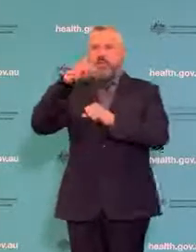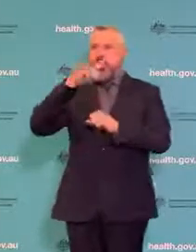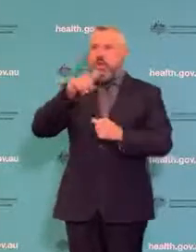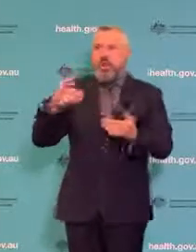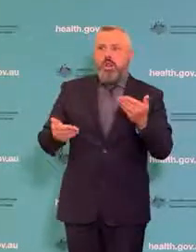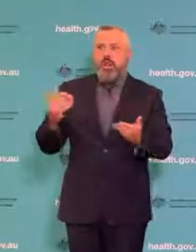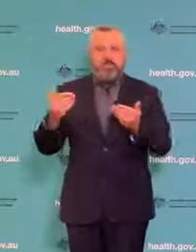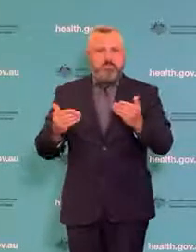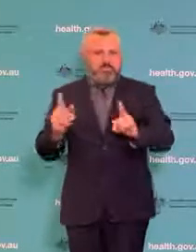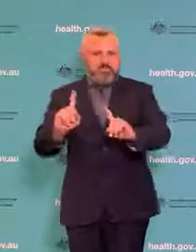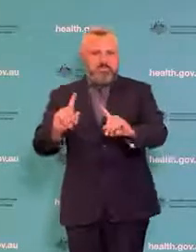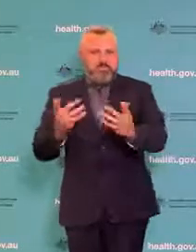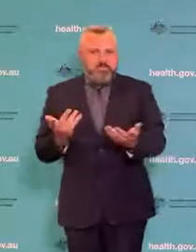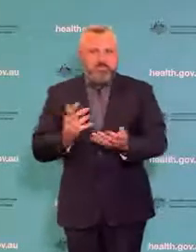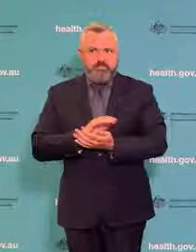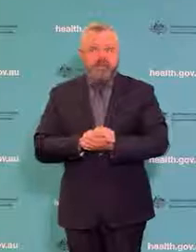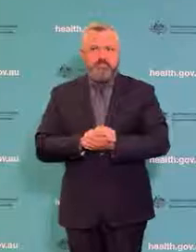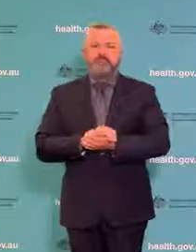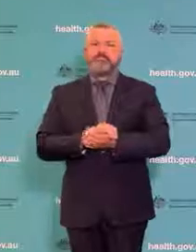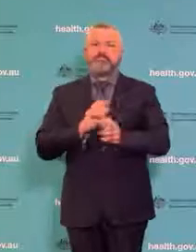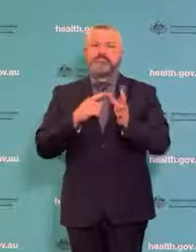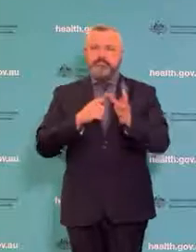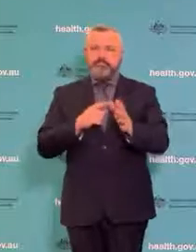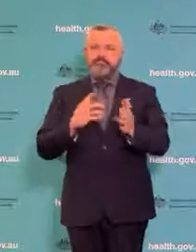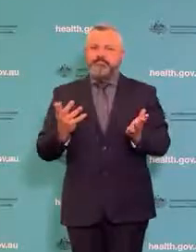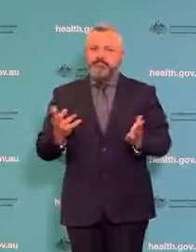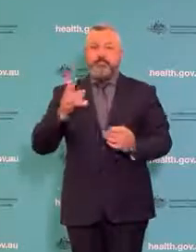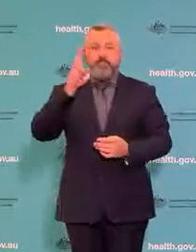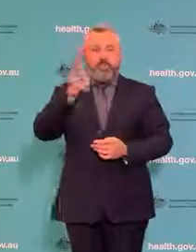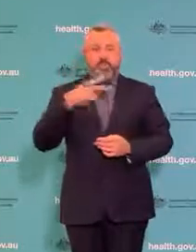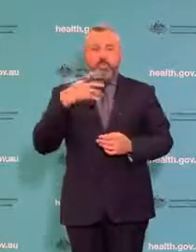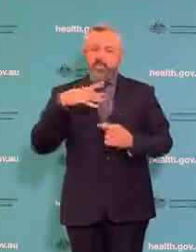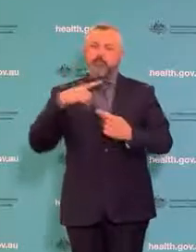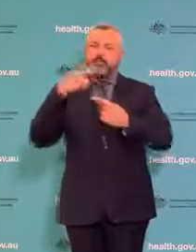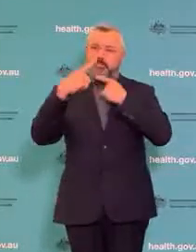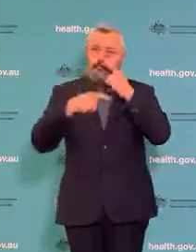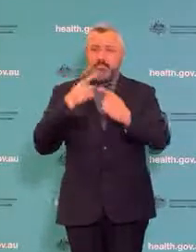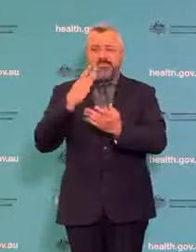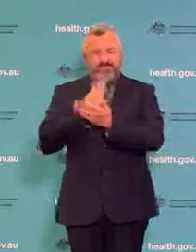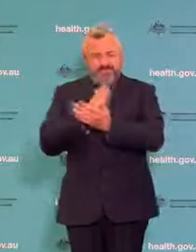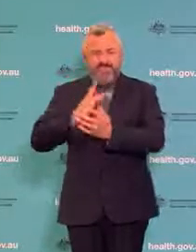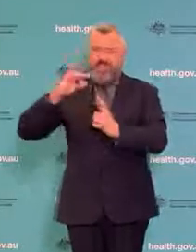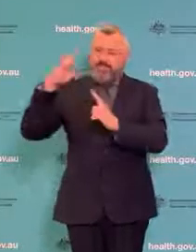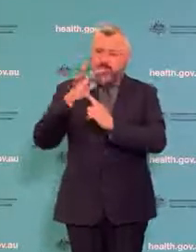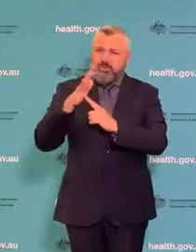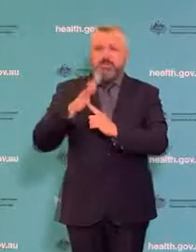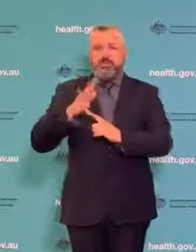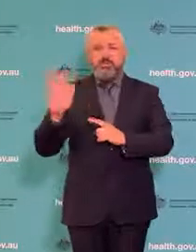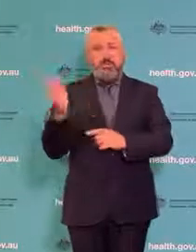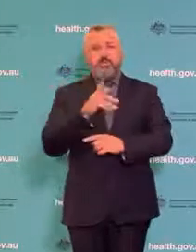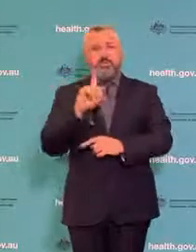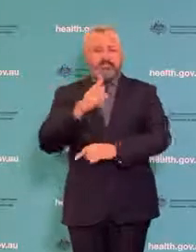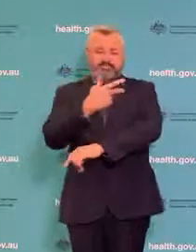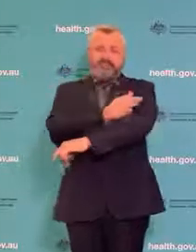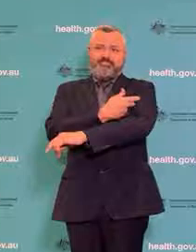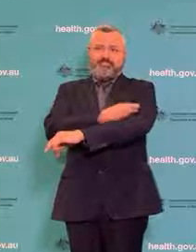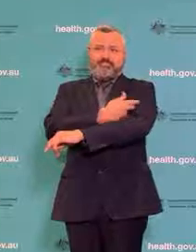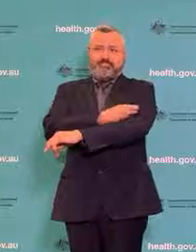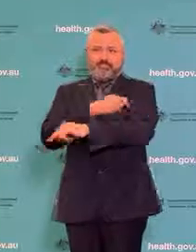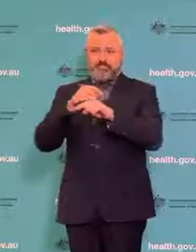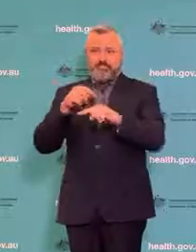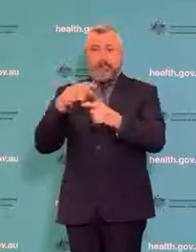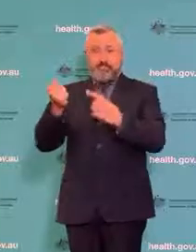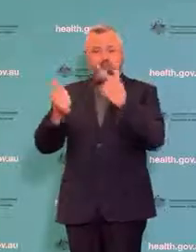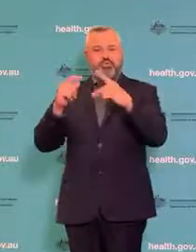Let me restate to everyone the really important message we want to say. These vaccines went through the